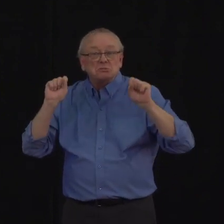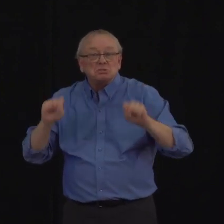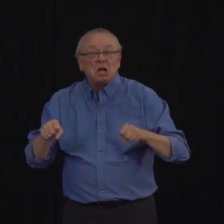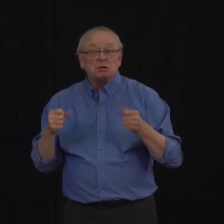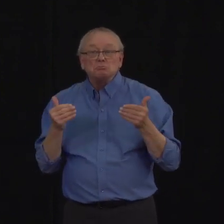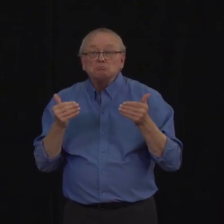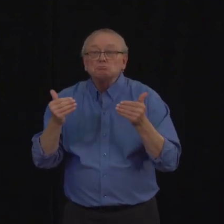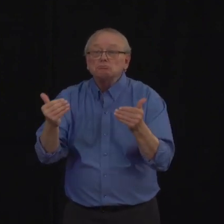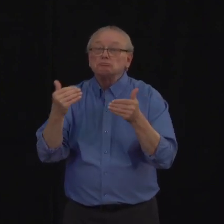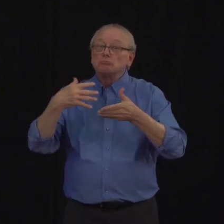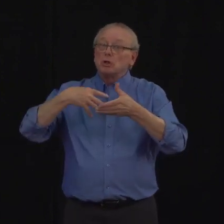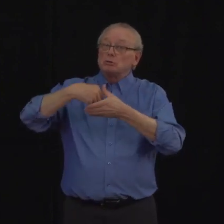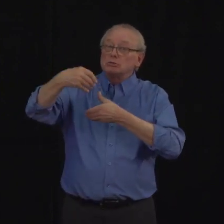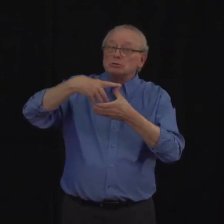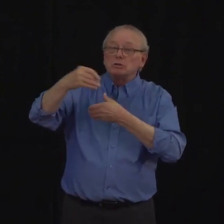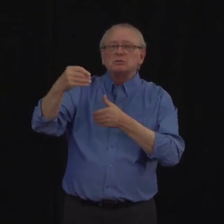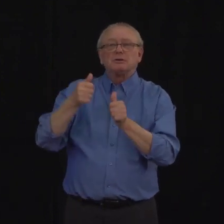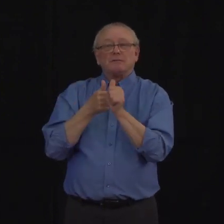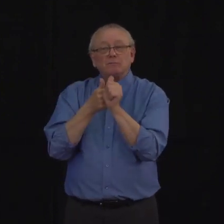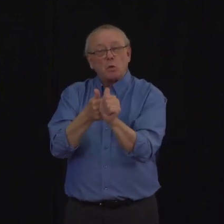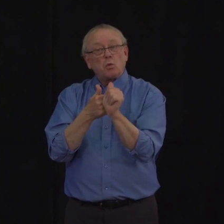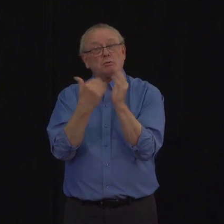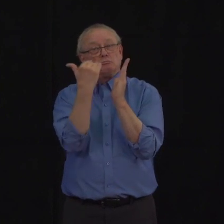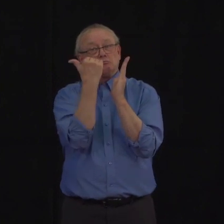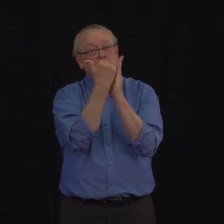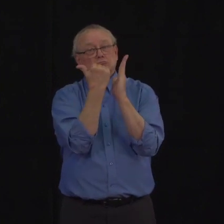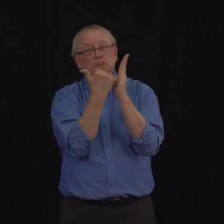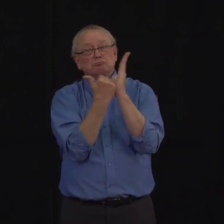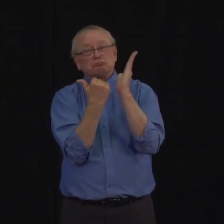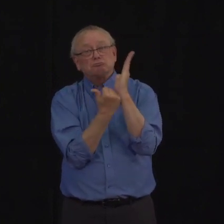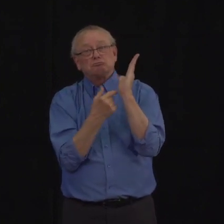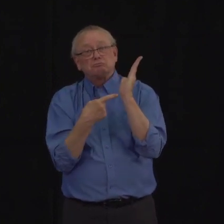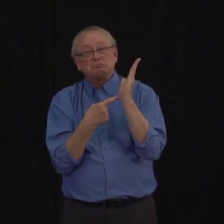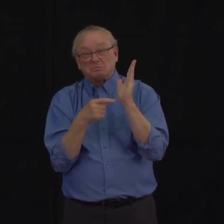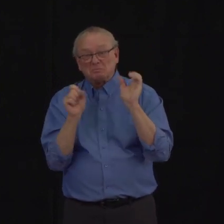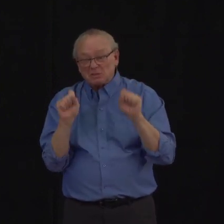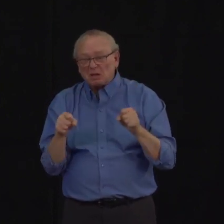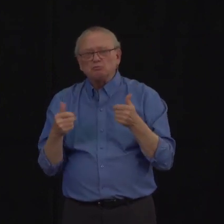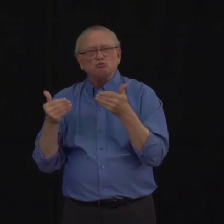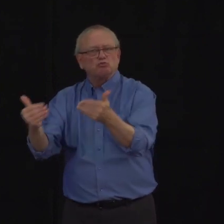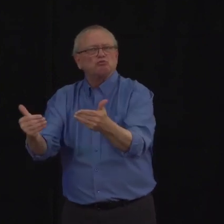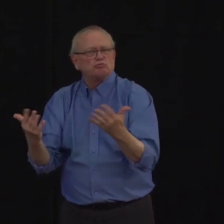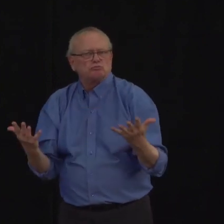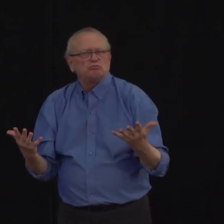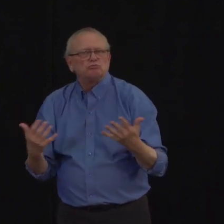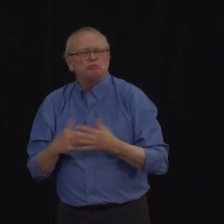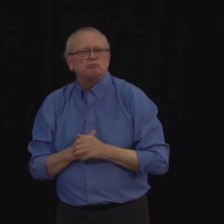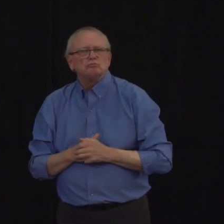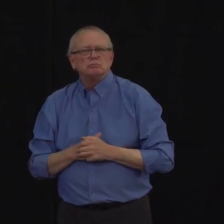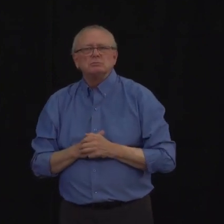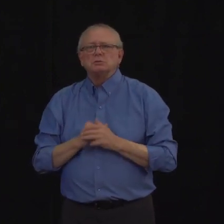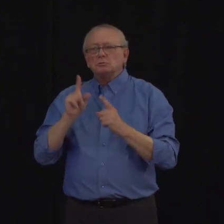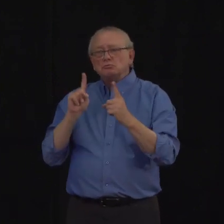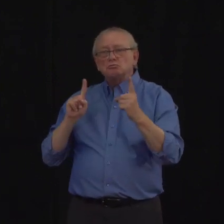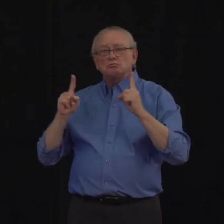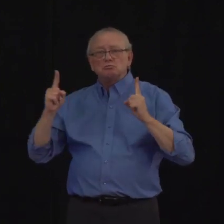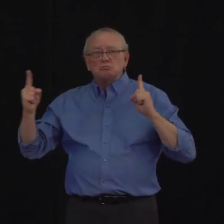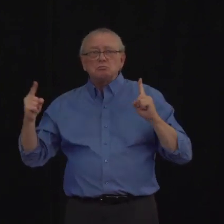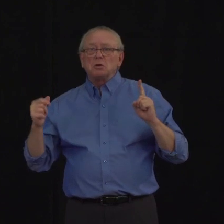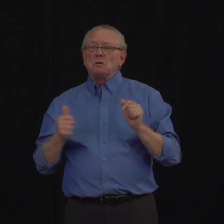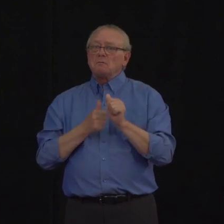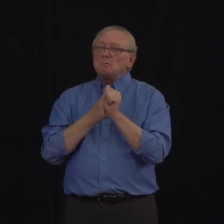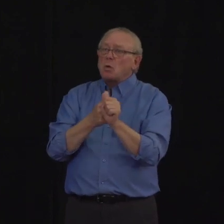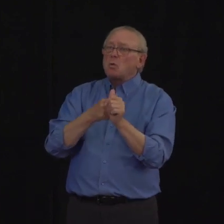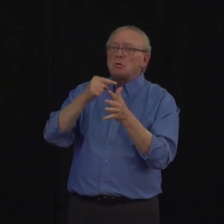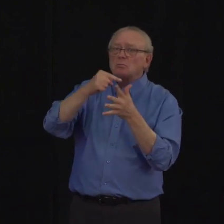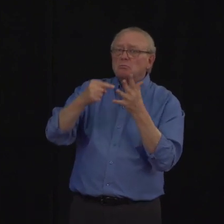current outdoor recreation guidelines can start that right away. And those who perhaps there might be